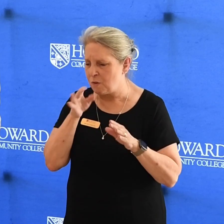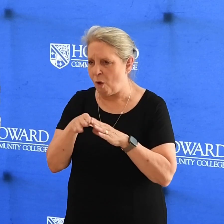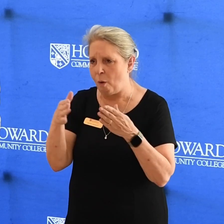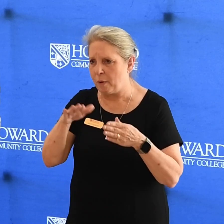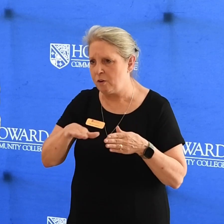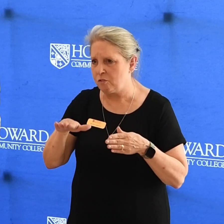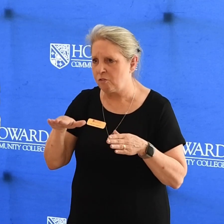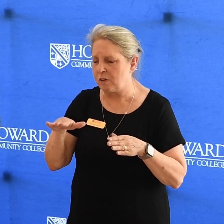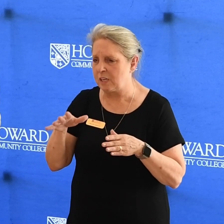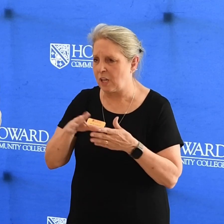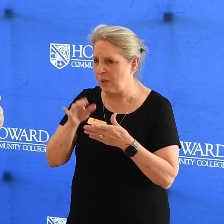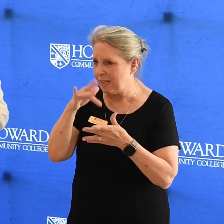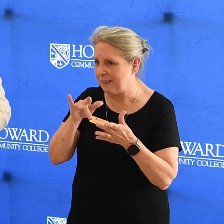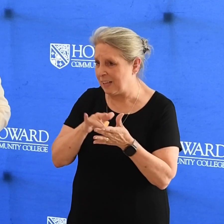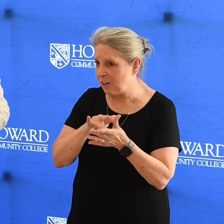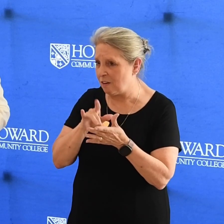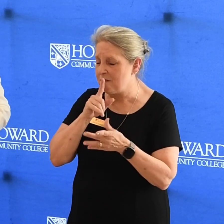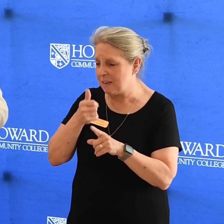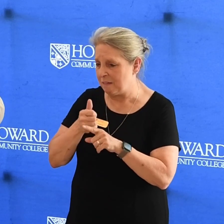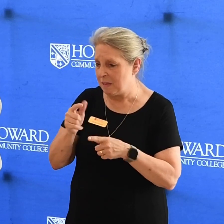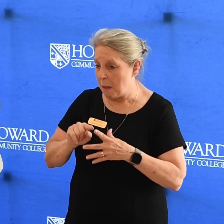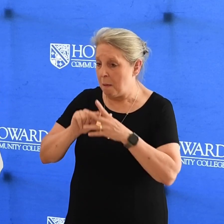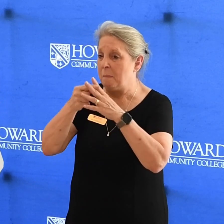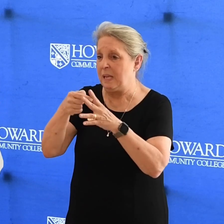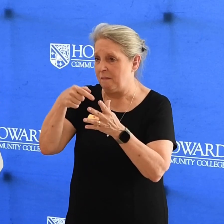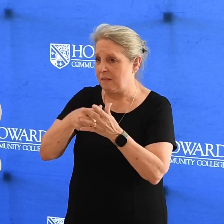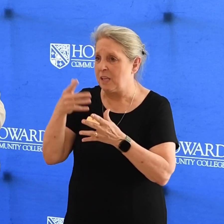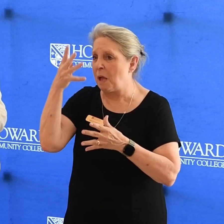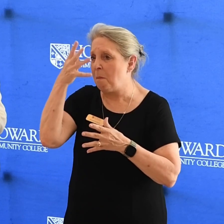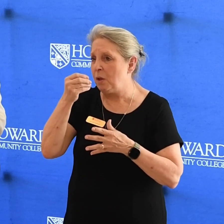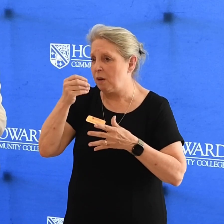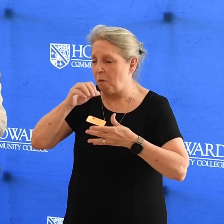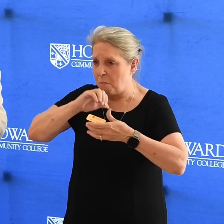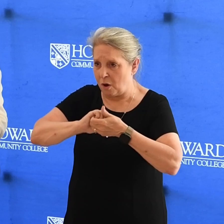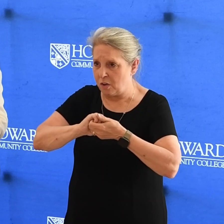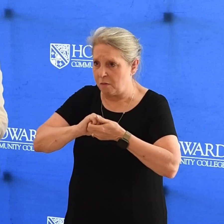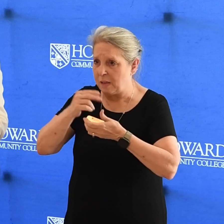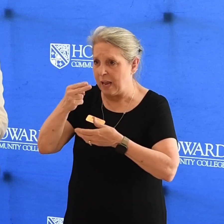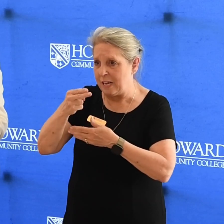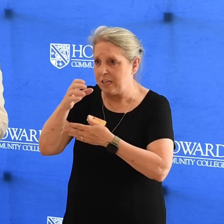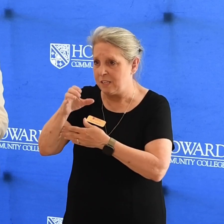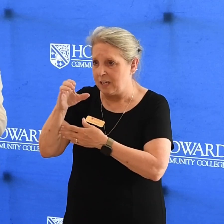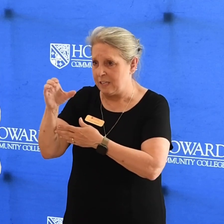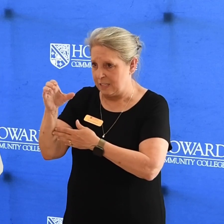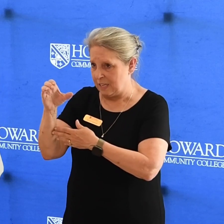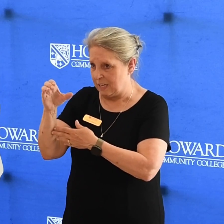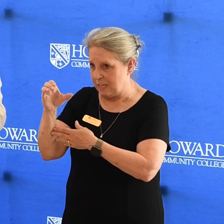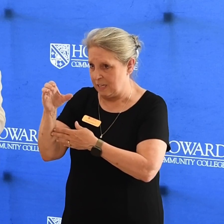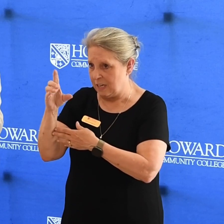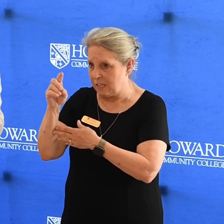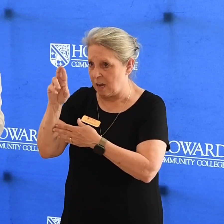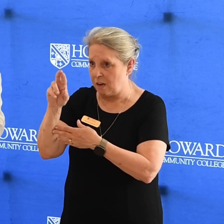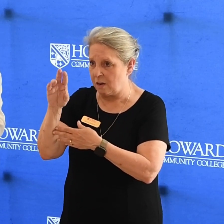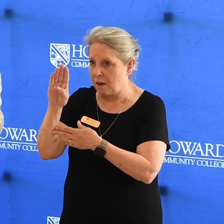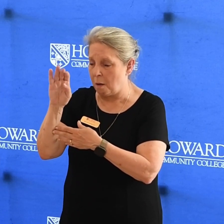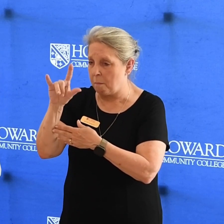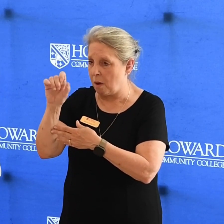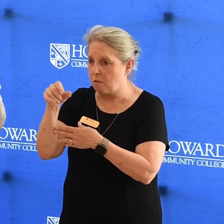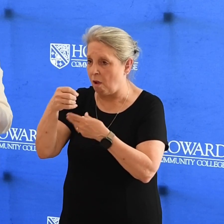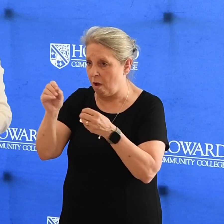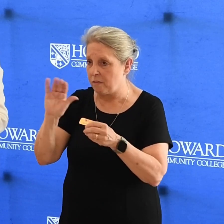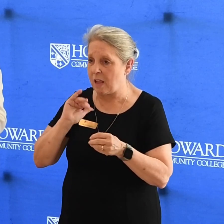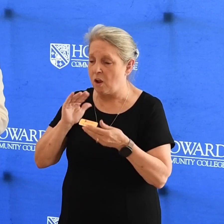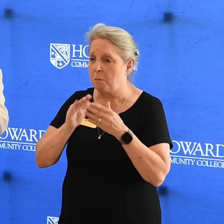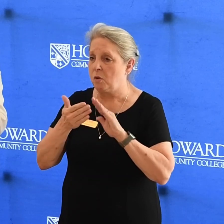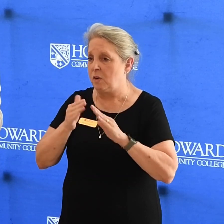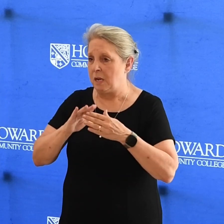Children's Learning Center is just the beginning of this beautiful partnership between HCC, Dr. Ball's office, our